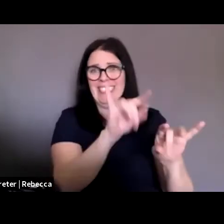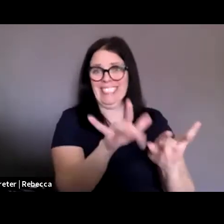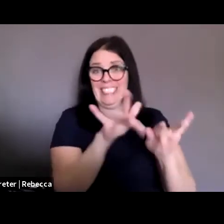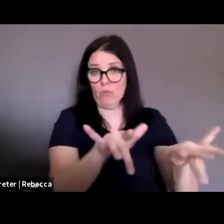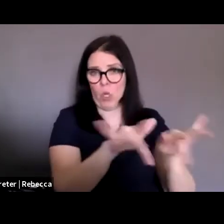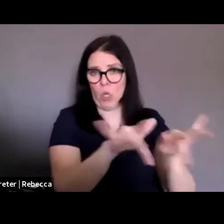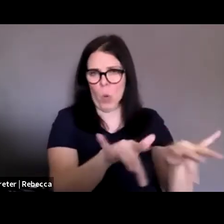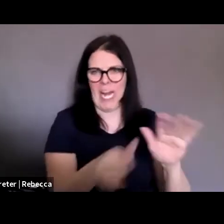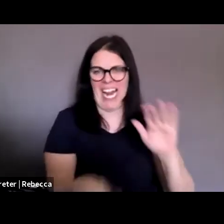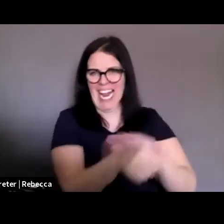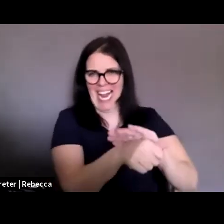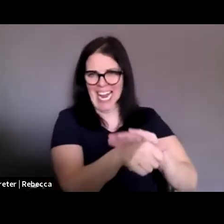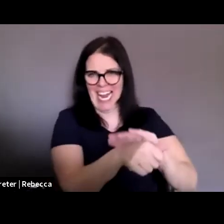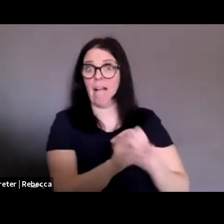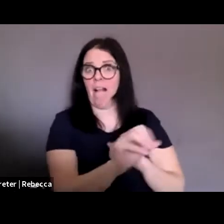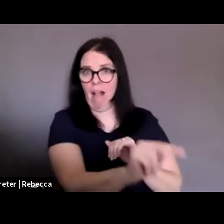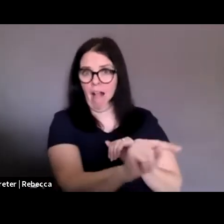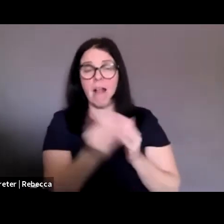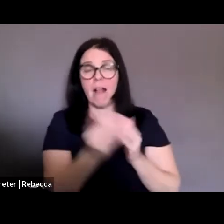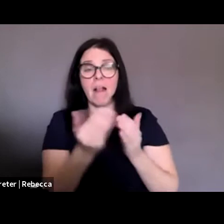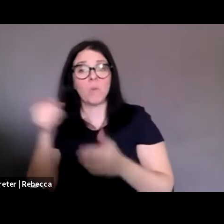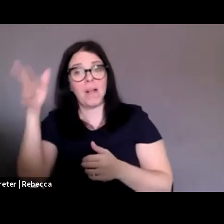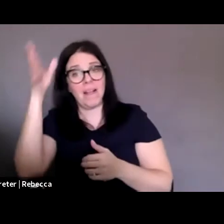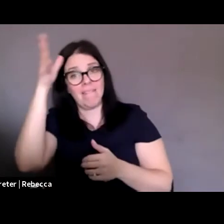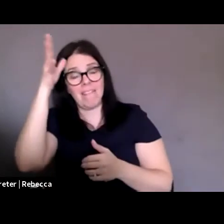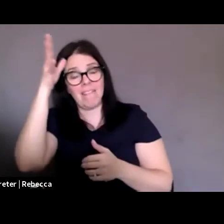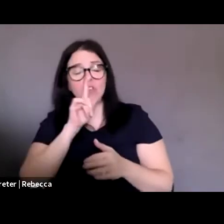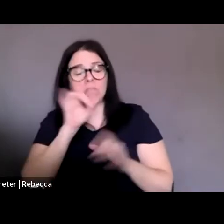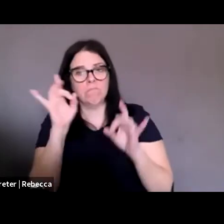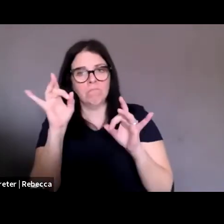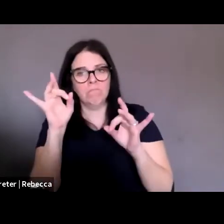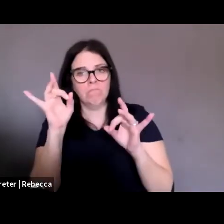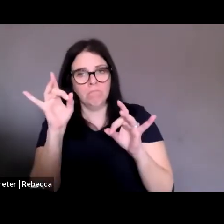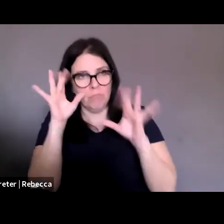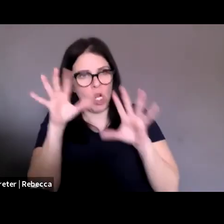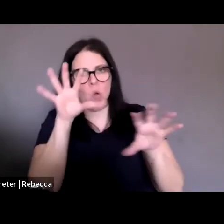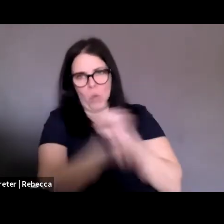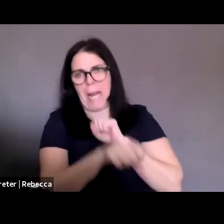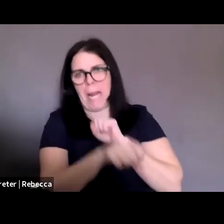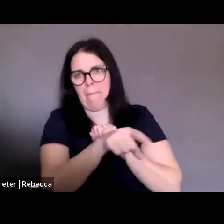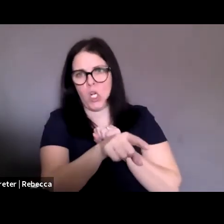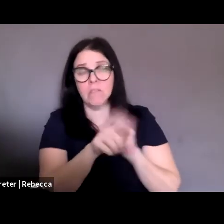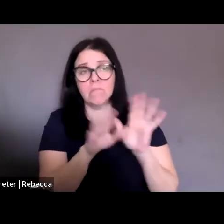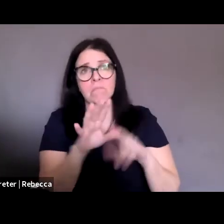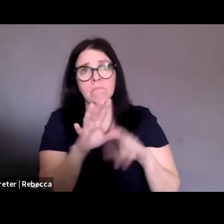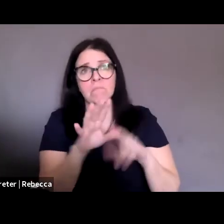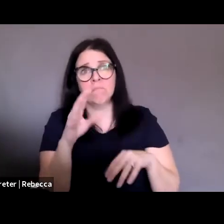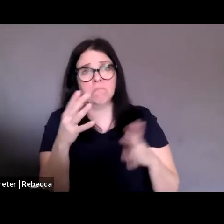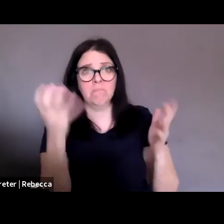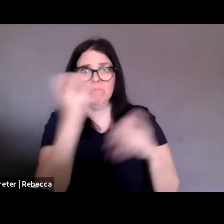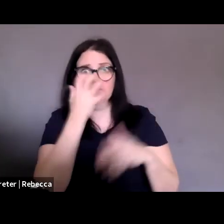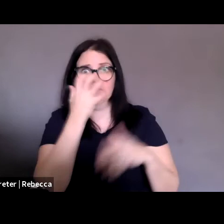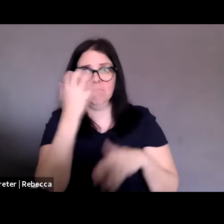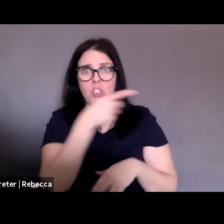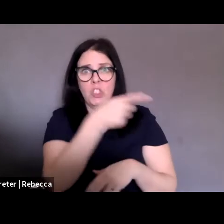he started to really brutally rape her. And as a result of that, she managed to get a felony conviction for the felony